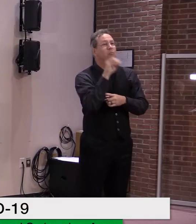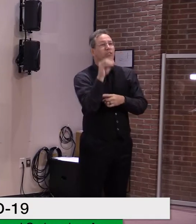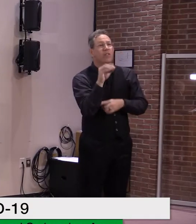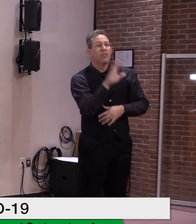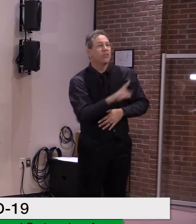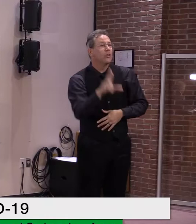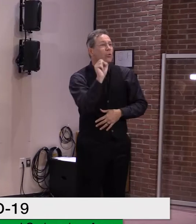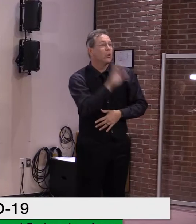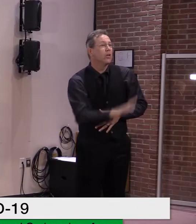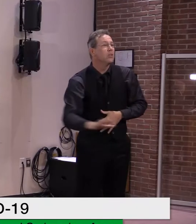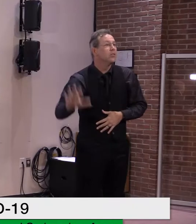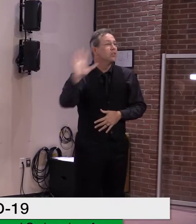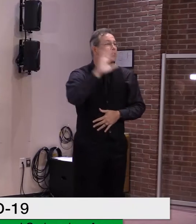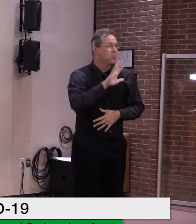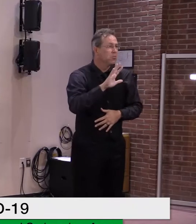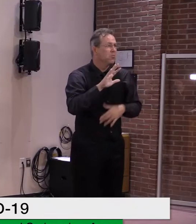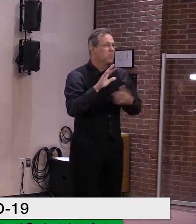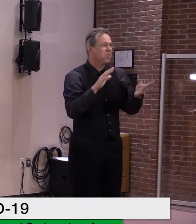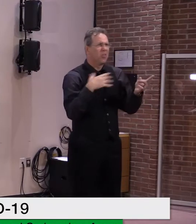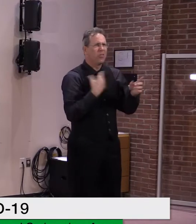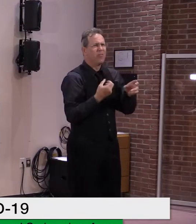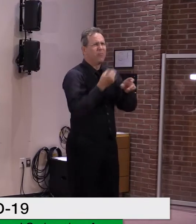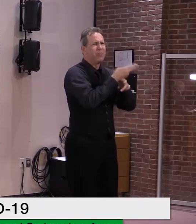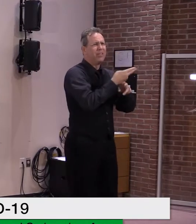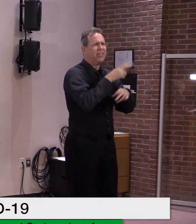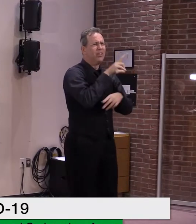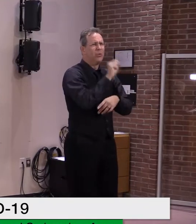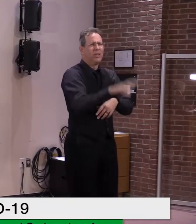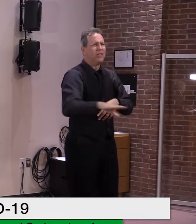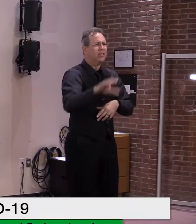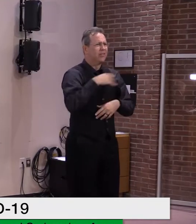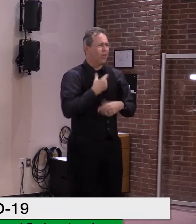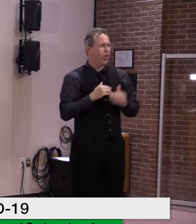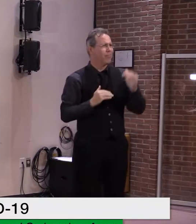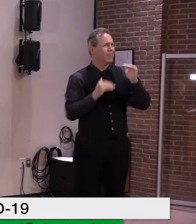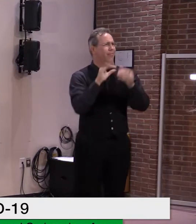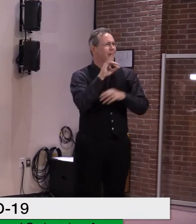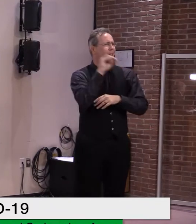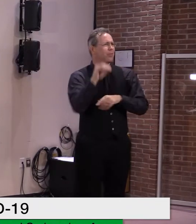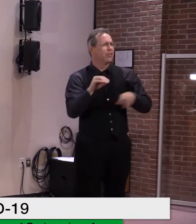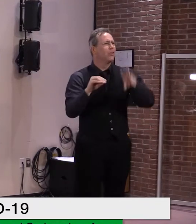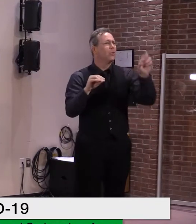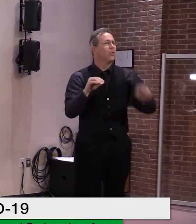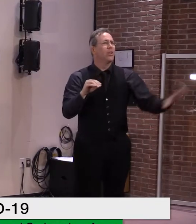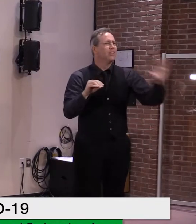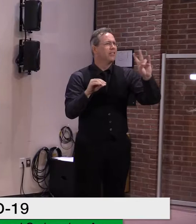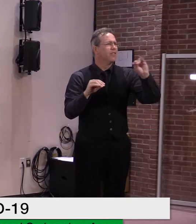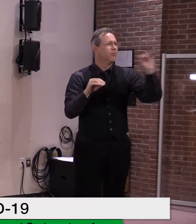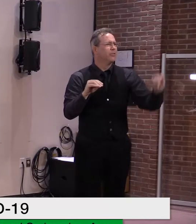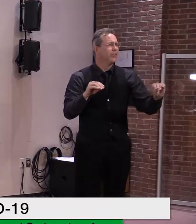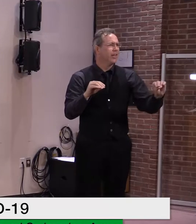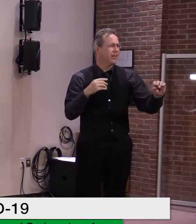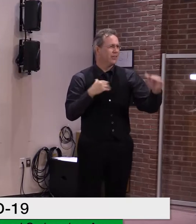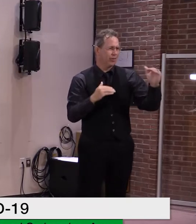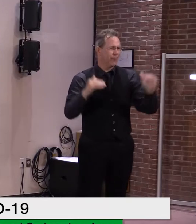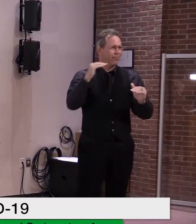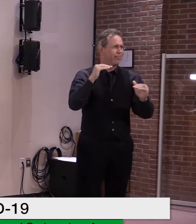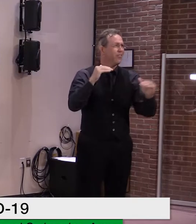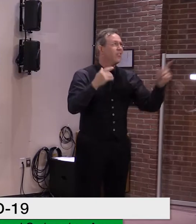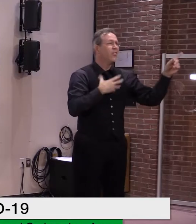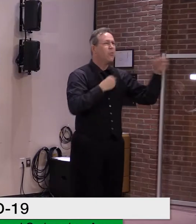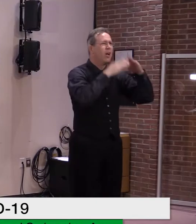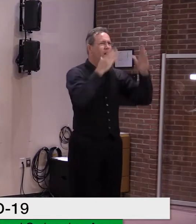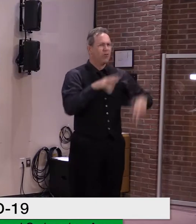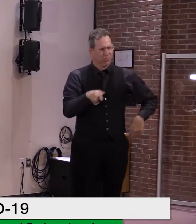way past that right now. We're at 82.9% of the White House goal. All Vermonters with